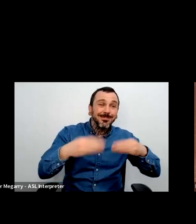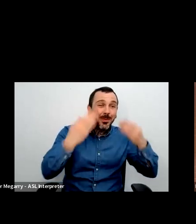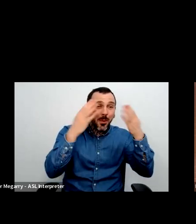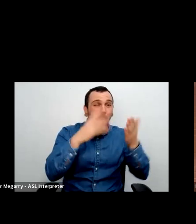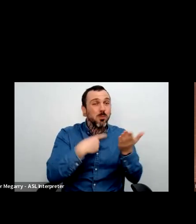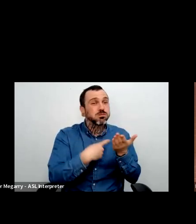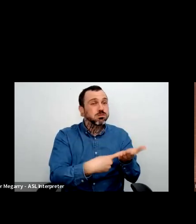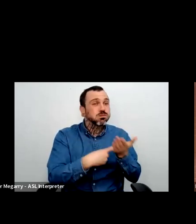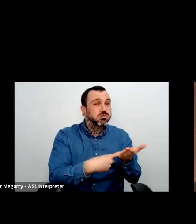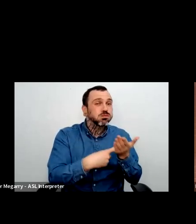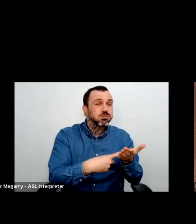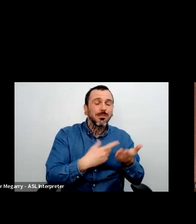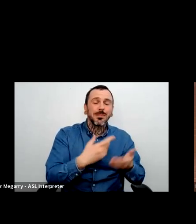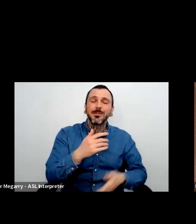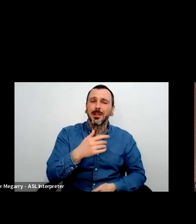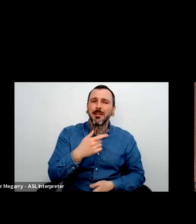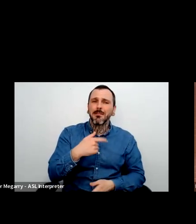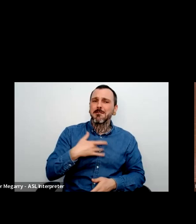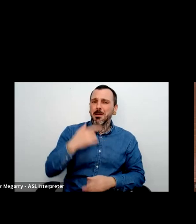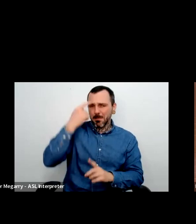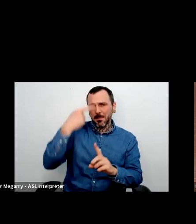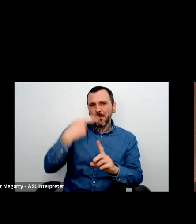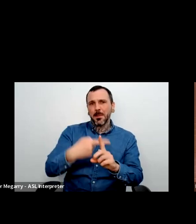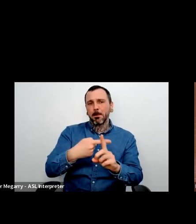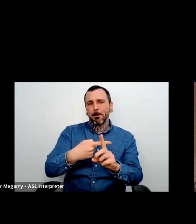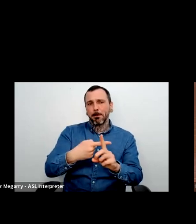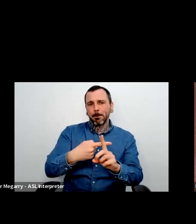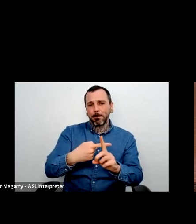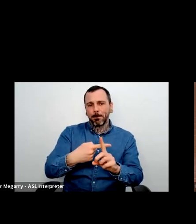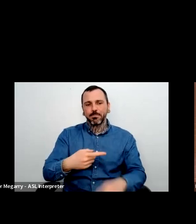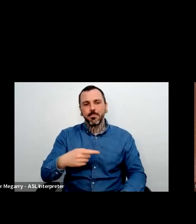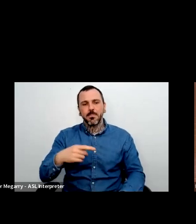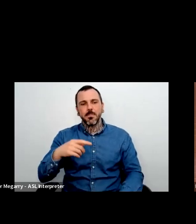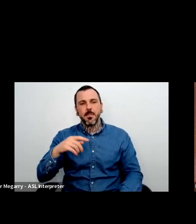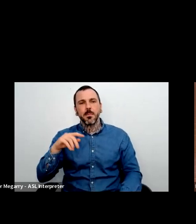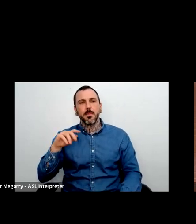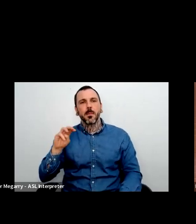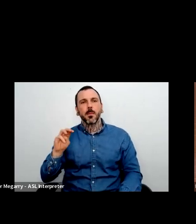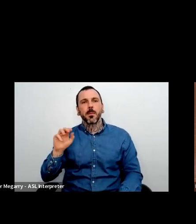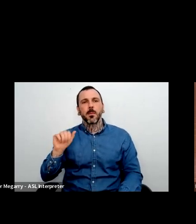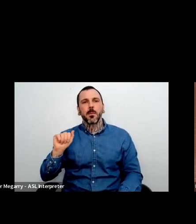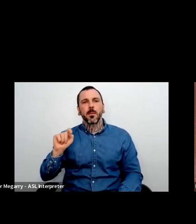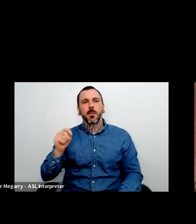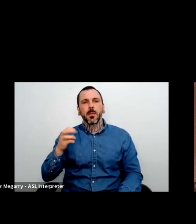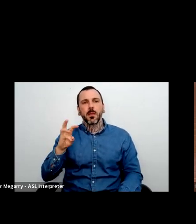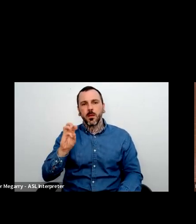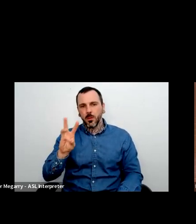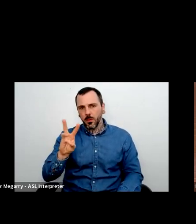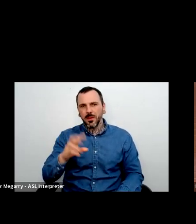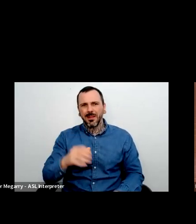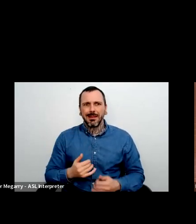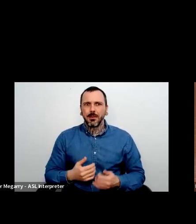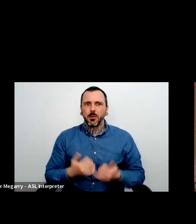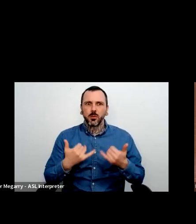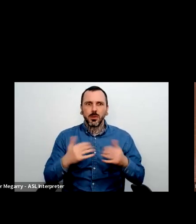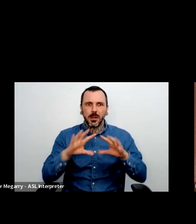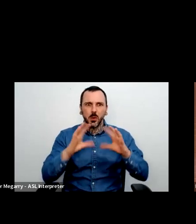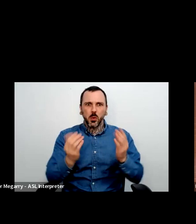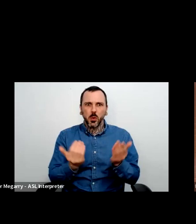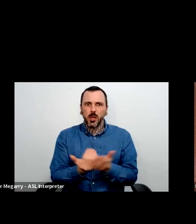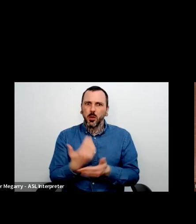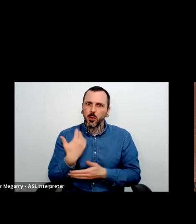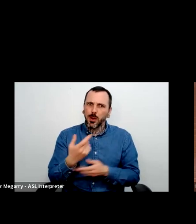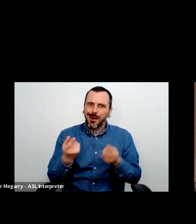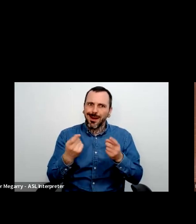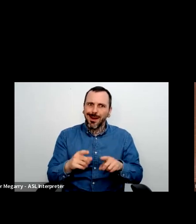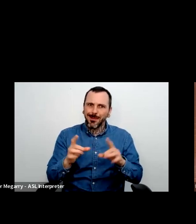sure. Yeah, these are fraught times, but speaking to all of you does give me optimism, because I